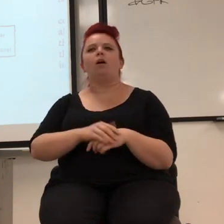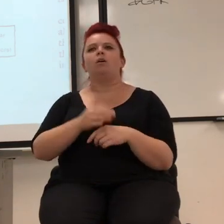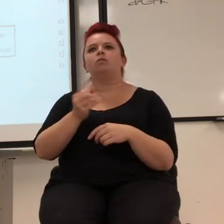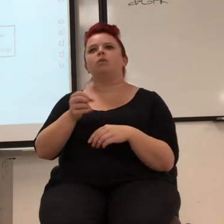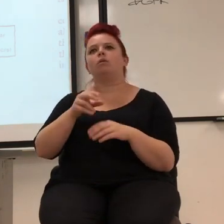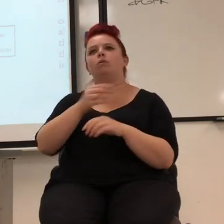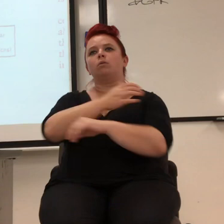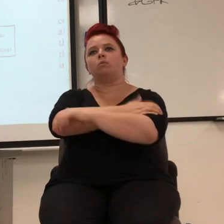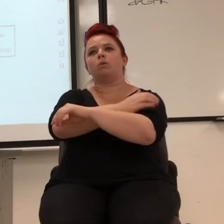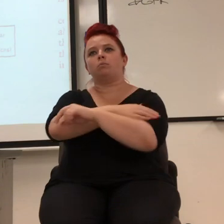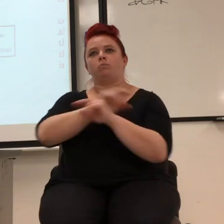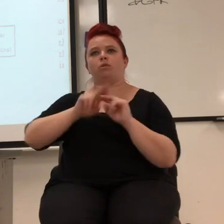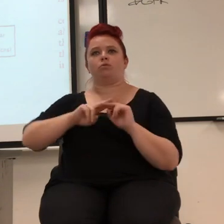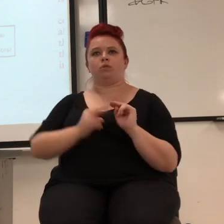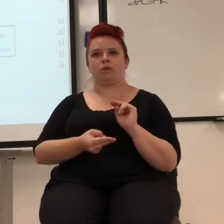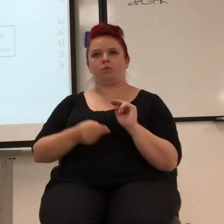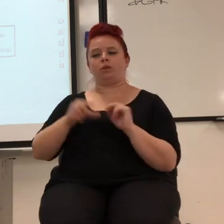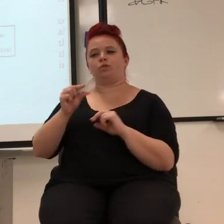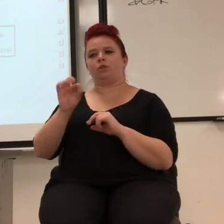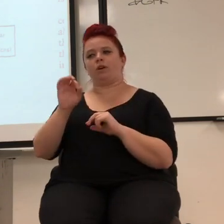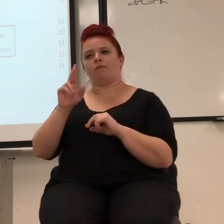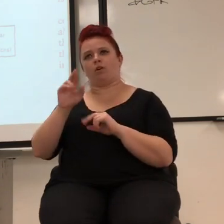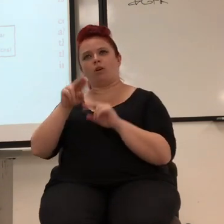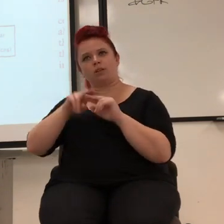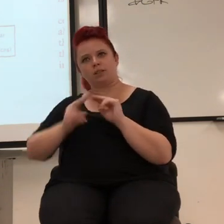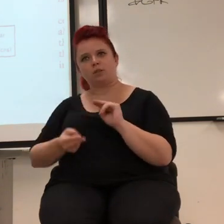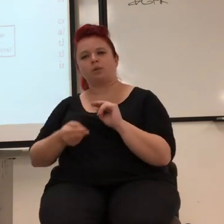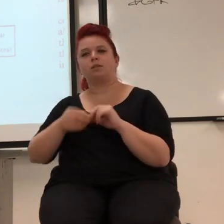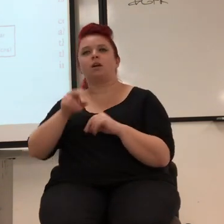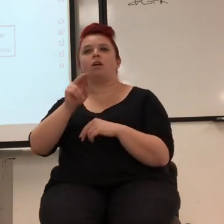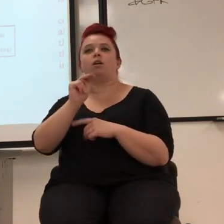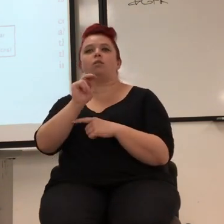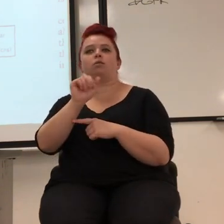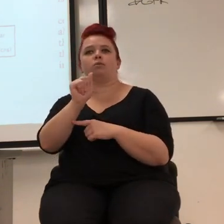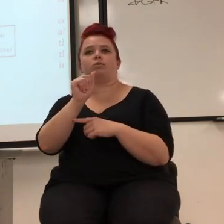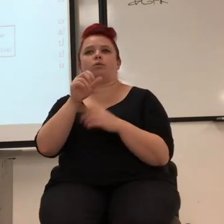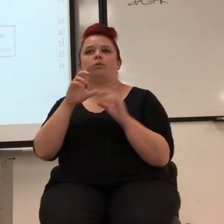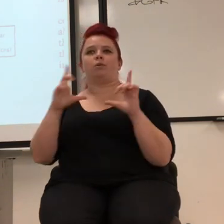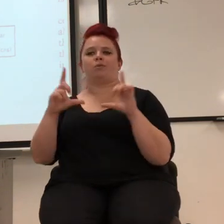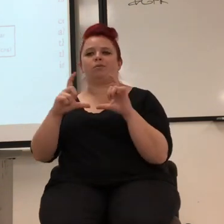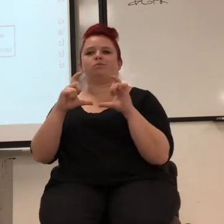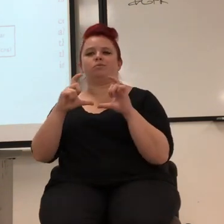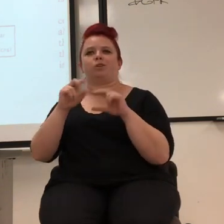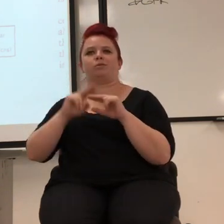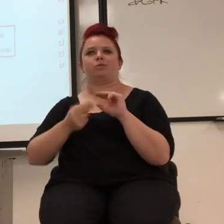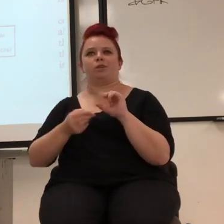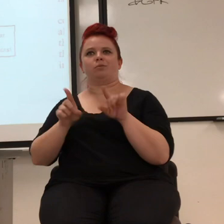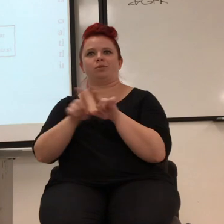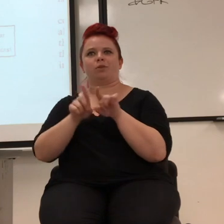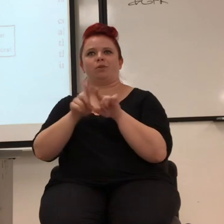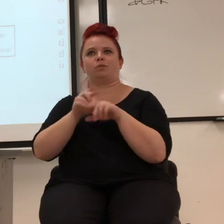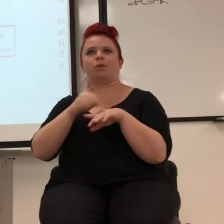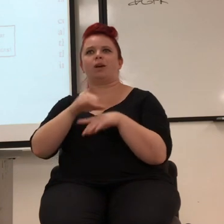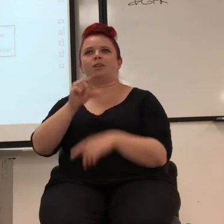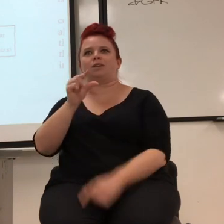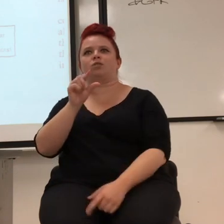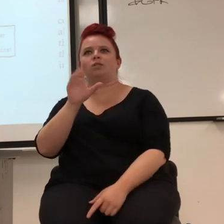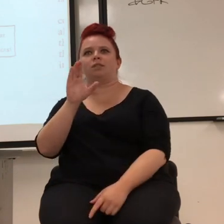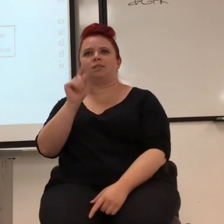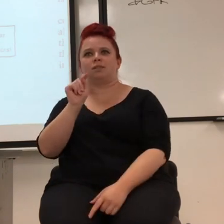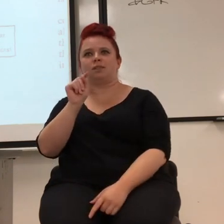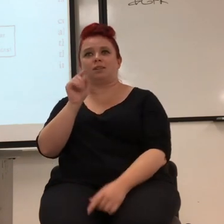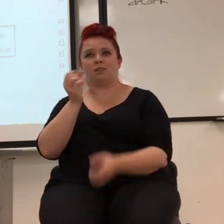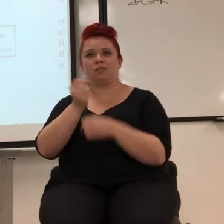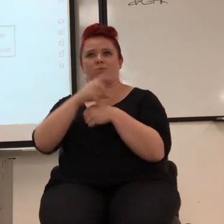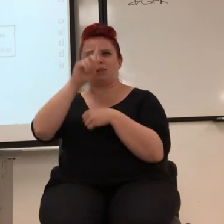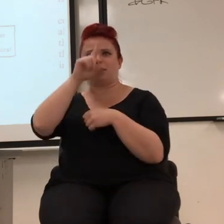drop GFR. It says decreased sodium concentration at the DCT. Does that make sense? Yeah, because